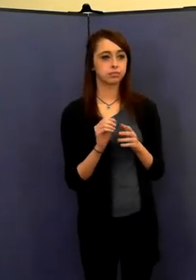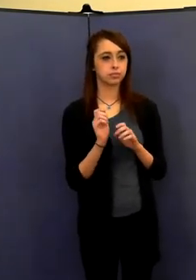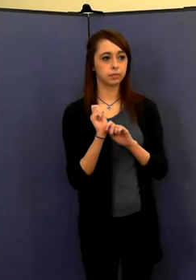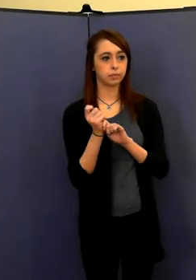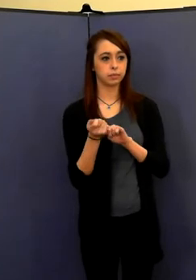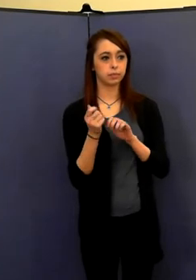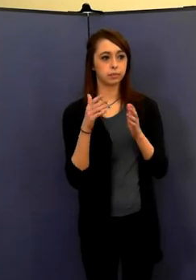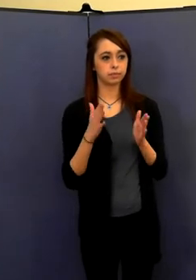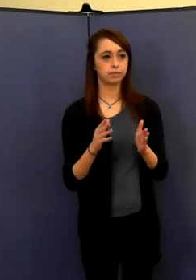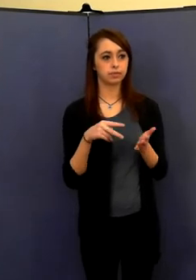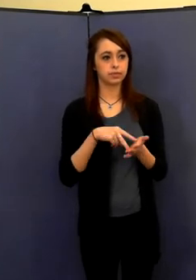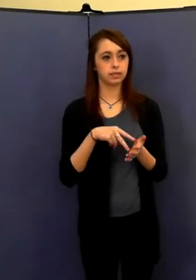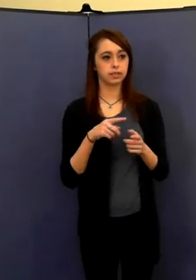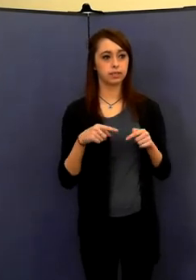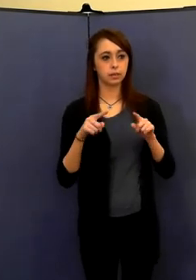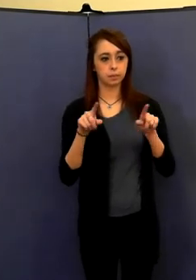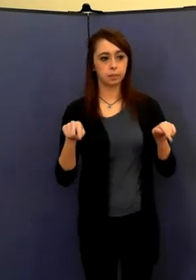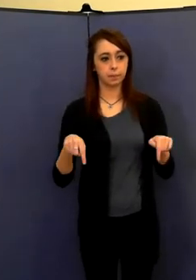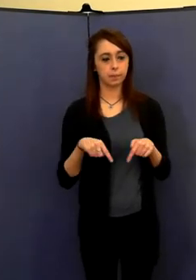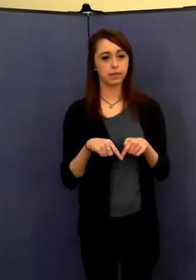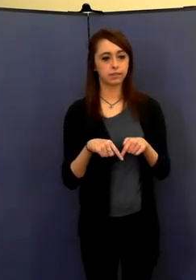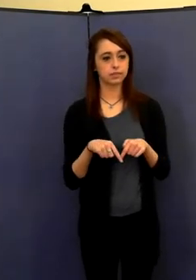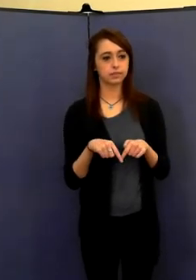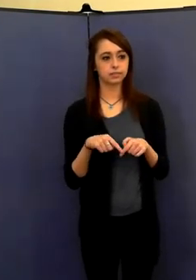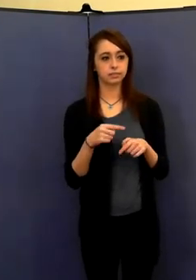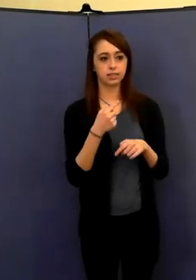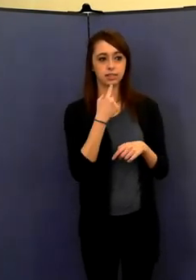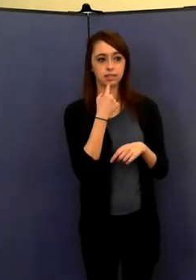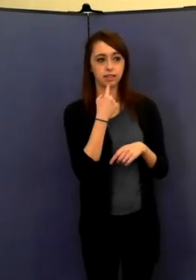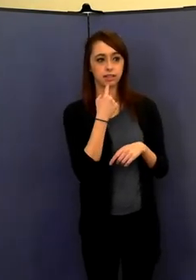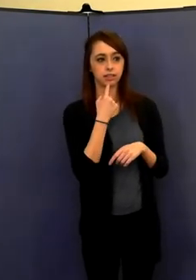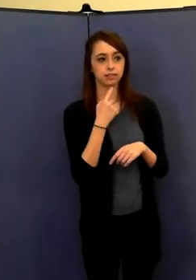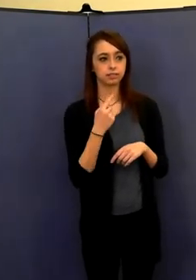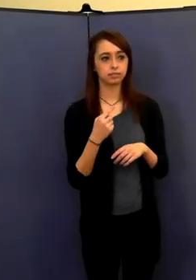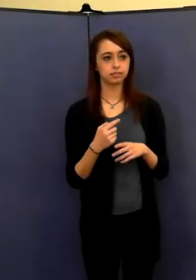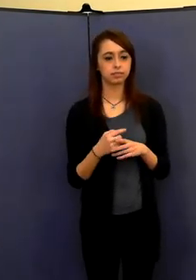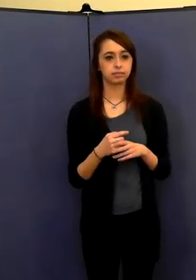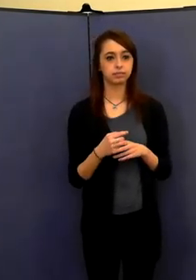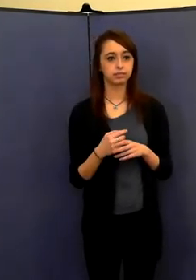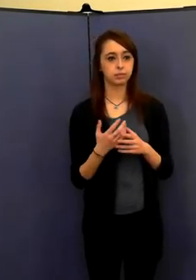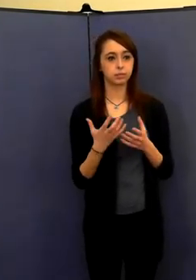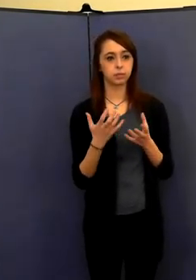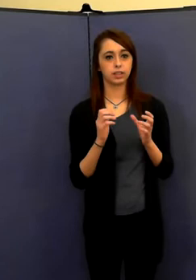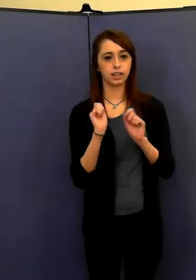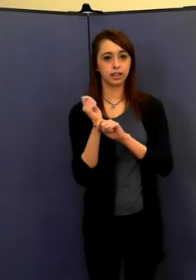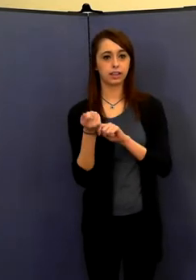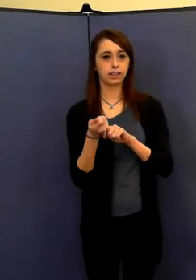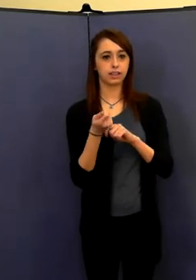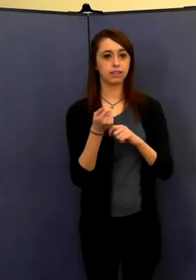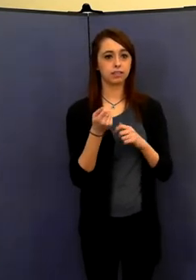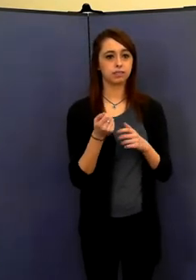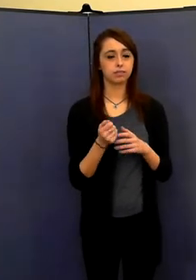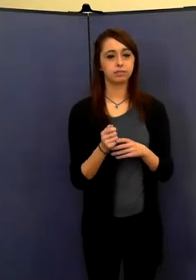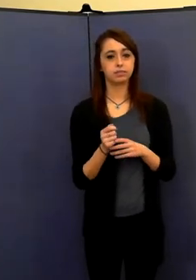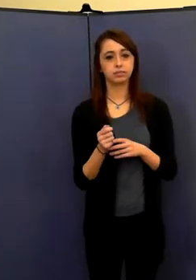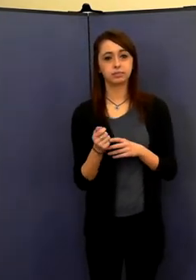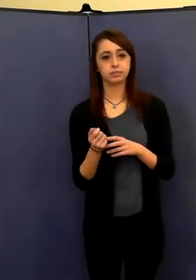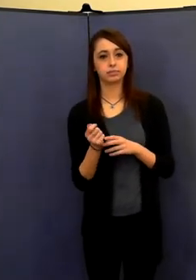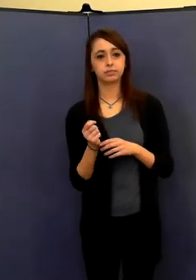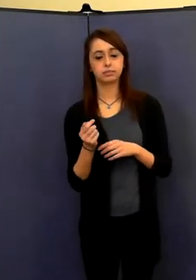hit the ball to right field, or I want you to hit the ball to the shortstop, because they know maybe that player is weaker in that